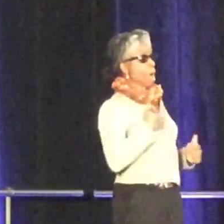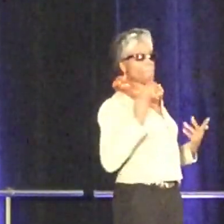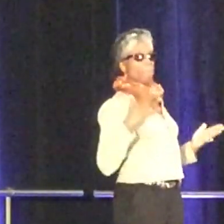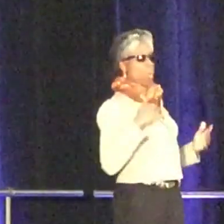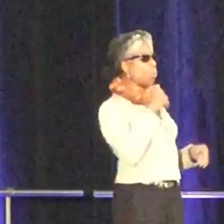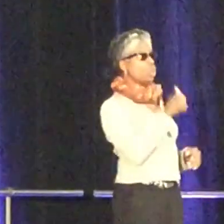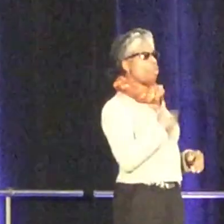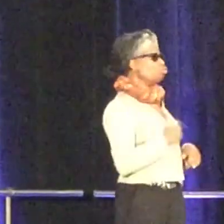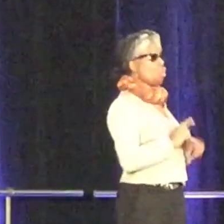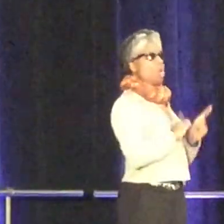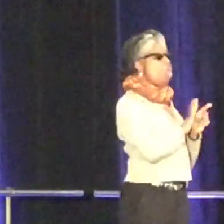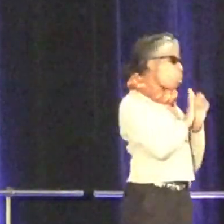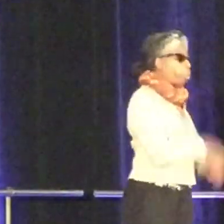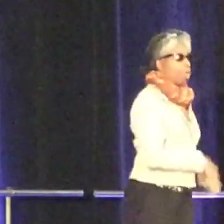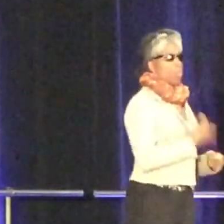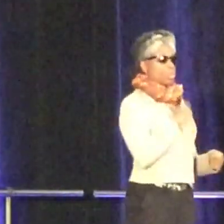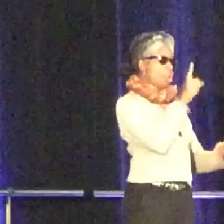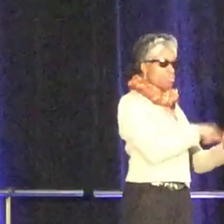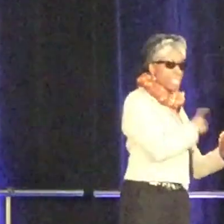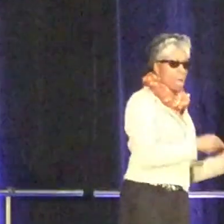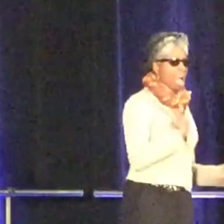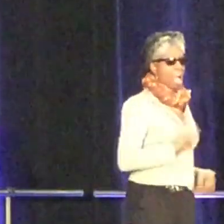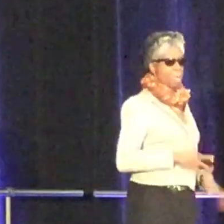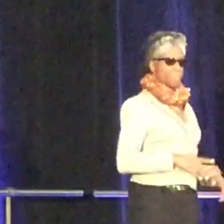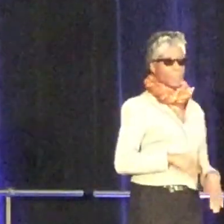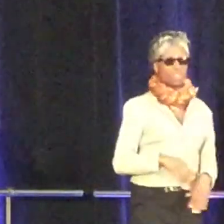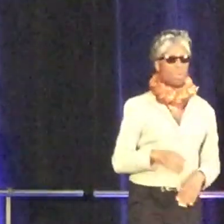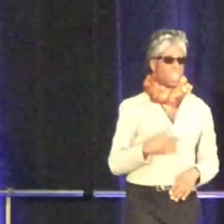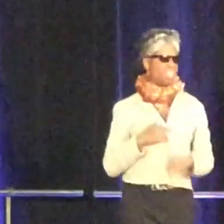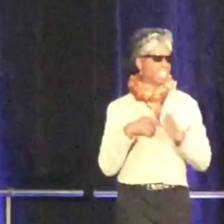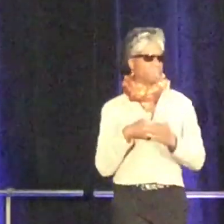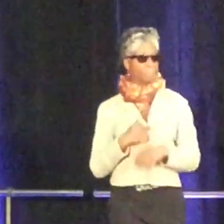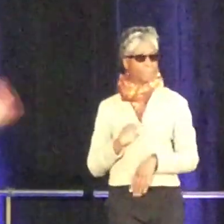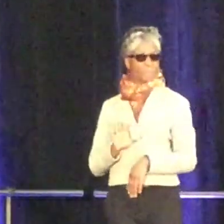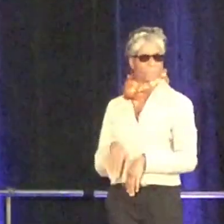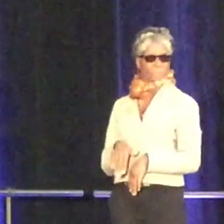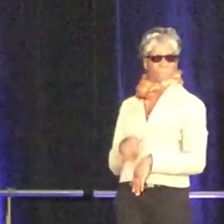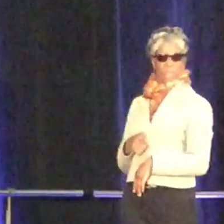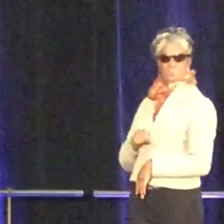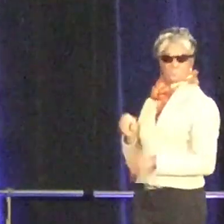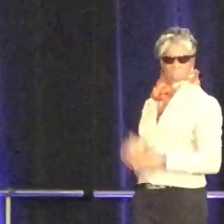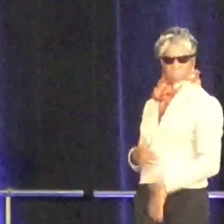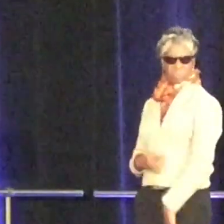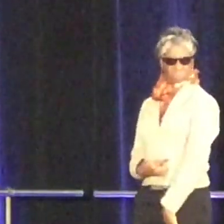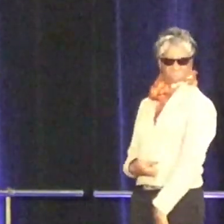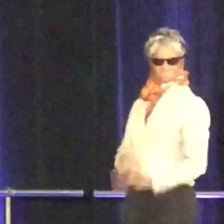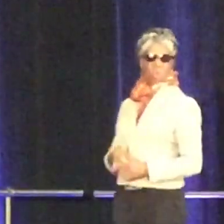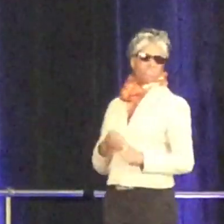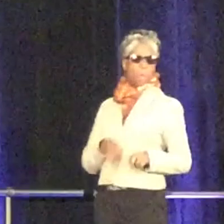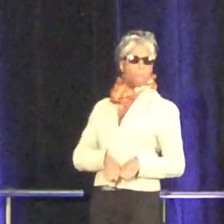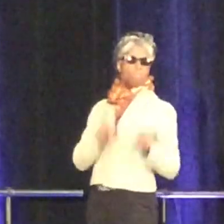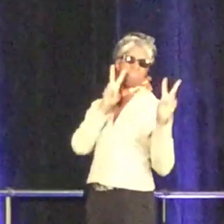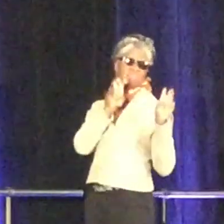they bring first. You're not going to start off by talking about a student and that they come from a so-called broken home, and that they don't have a